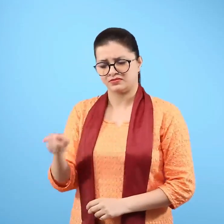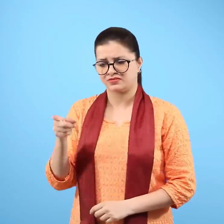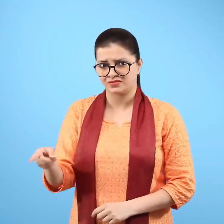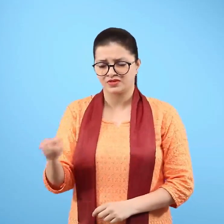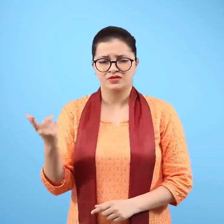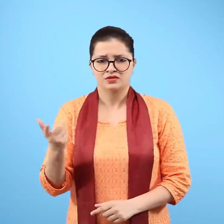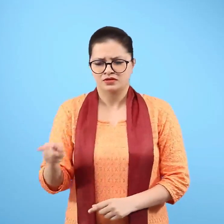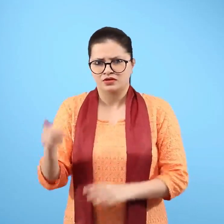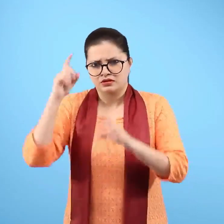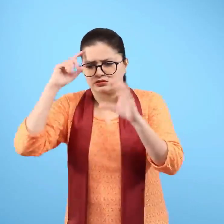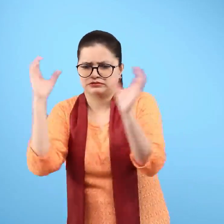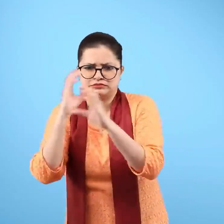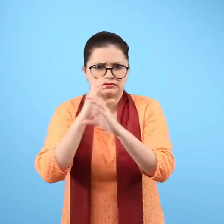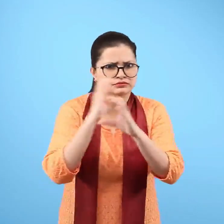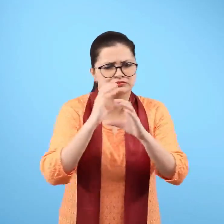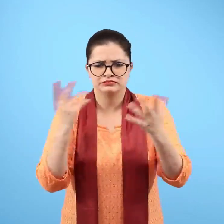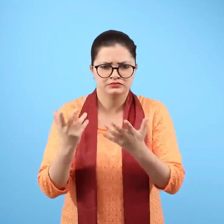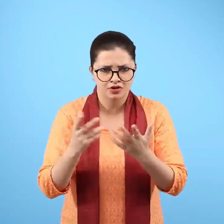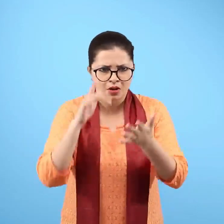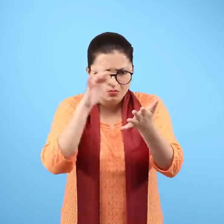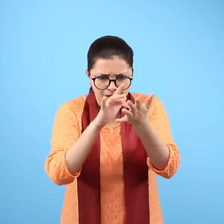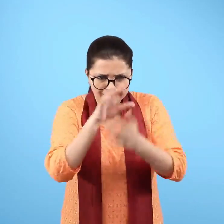confused about the lines shown between the states.